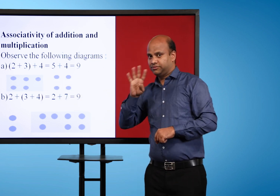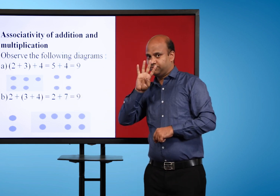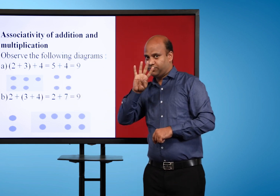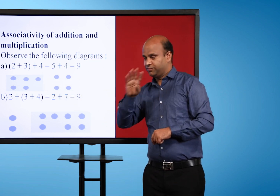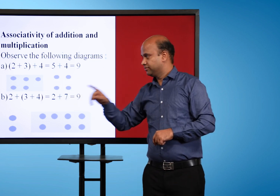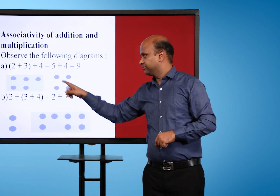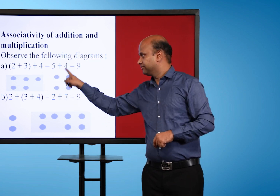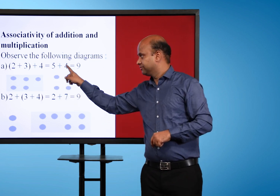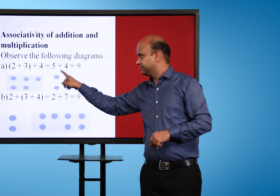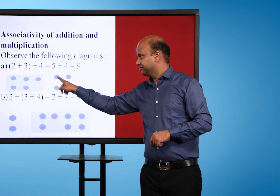and 4 balls in the next.